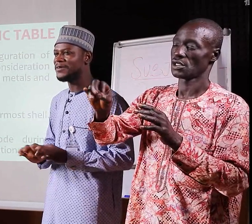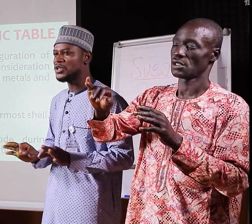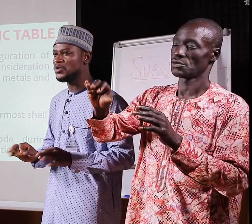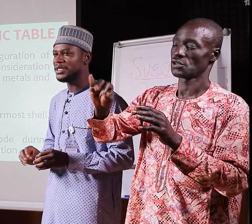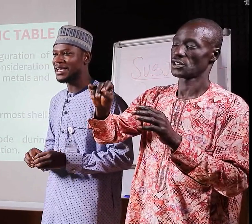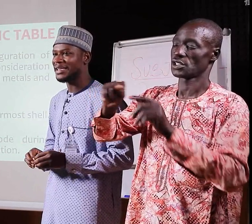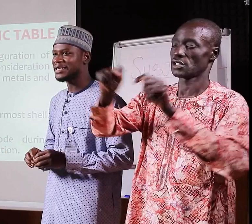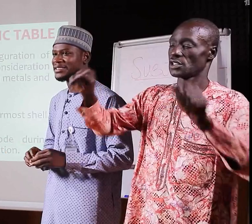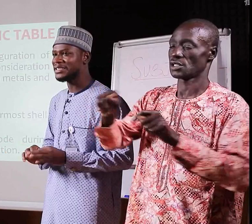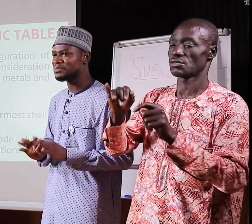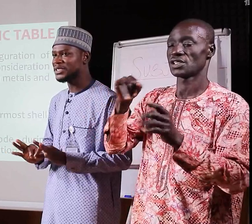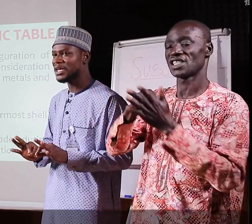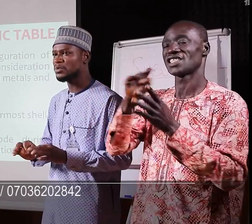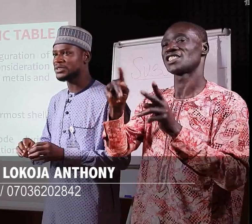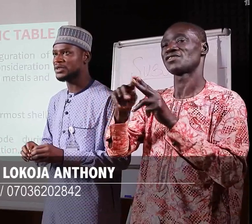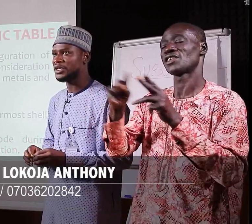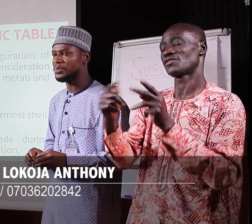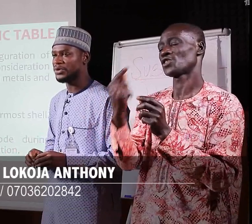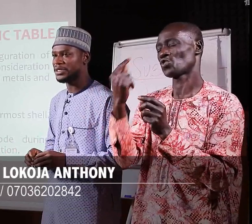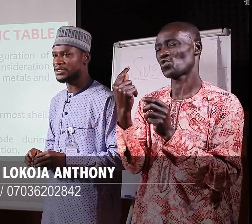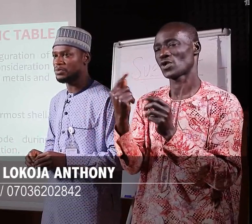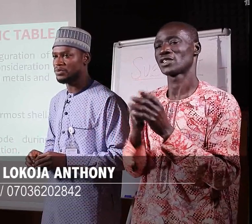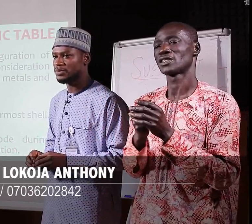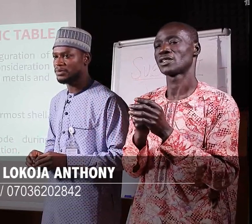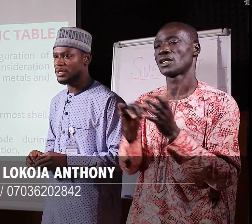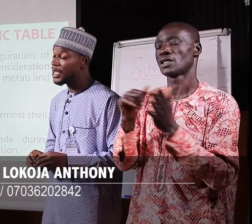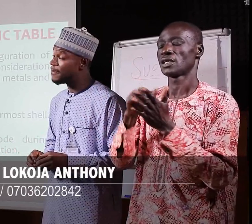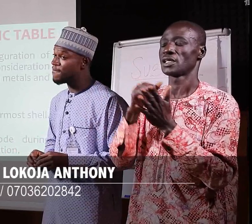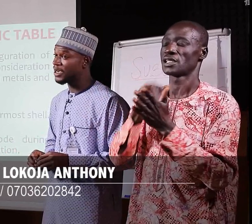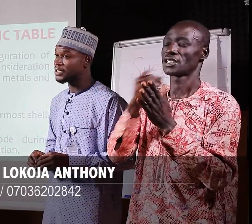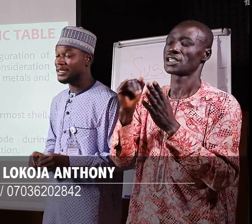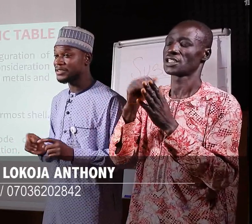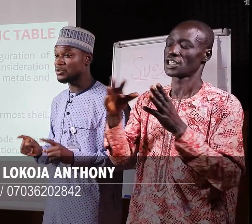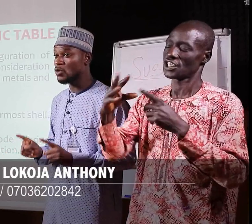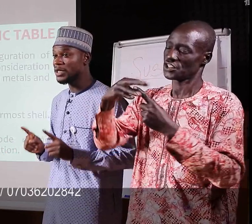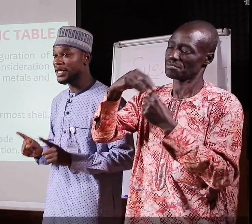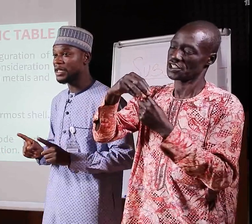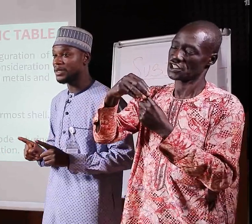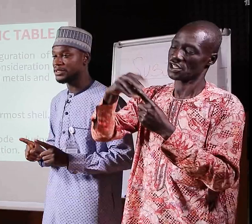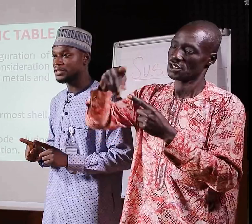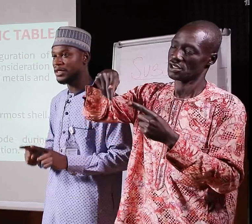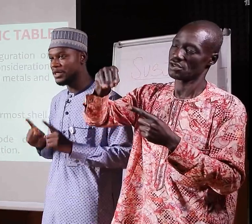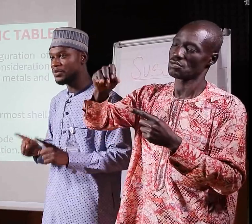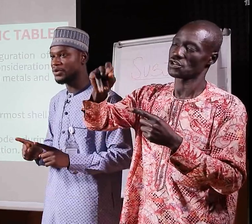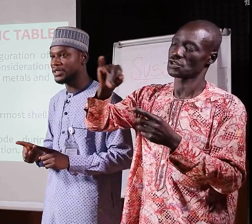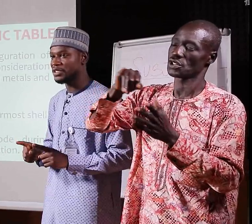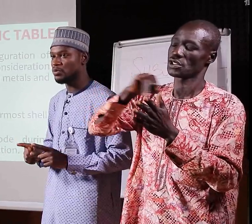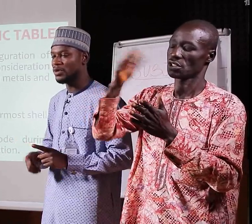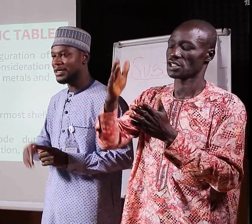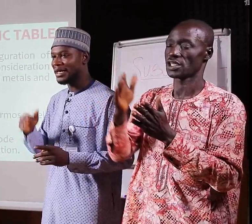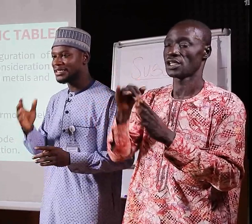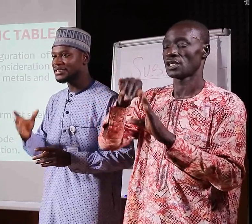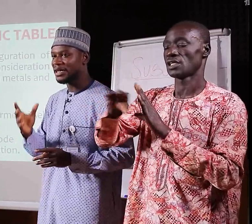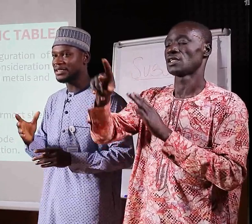is very unique and it has a special position in the periodic table. In fact, it is the only element in the periodic